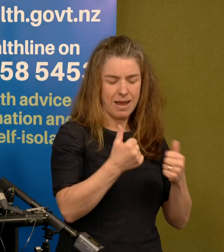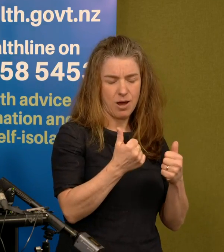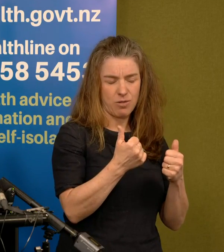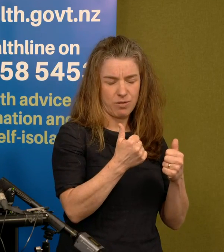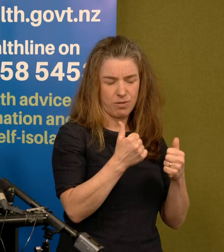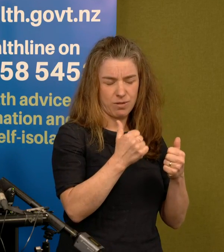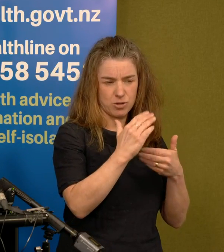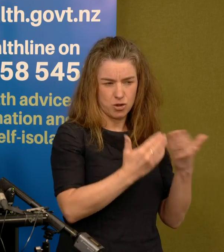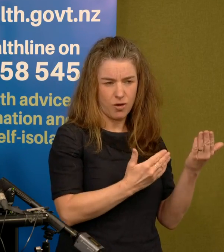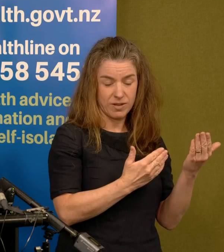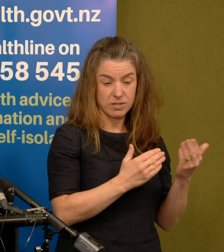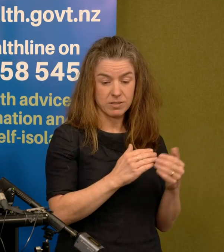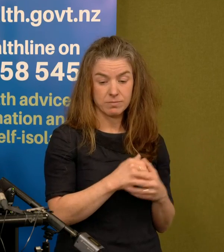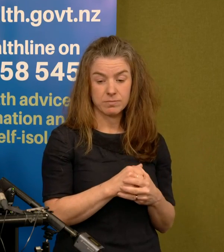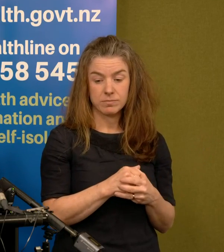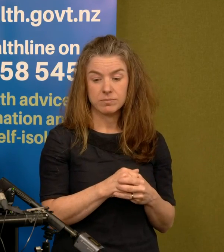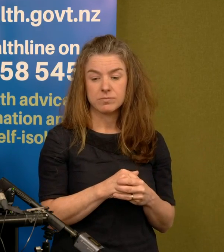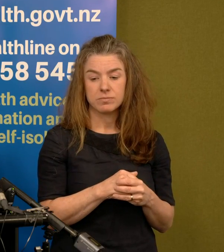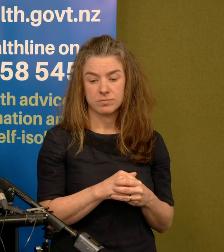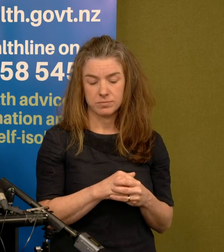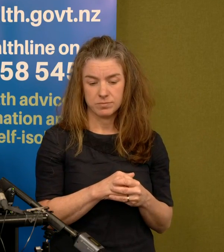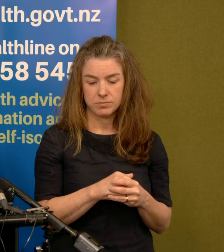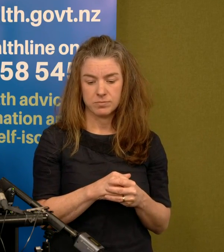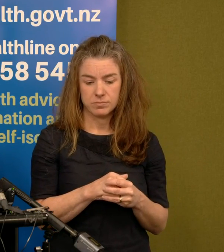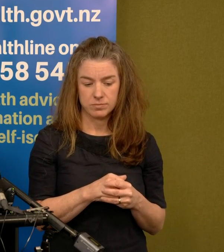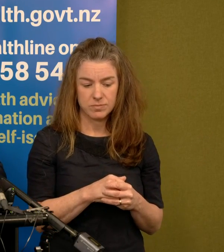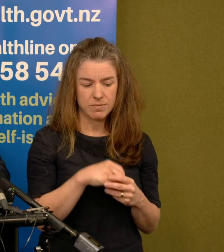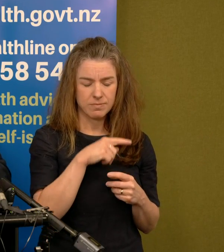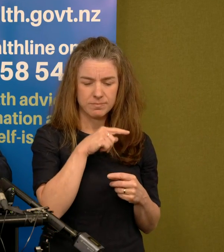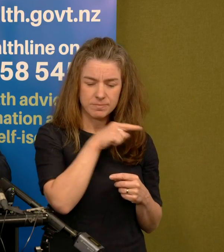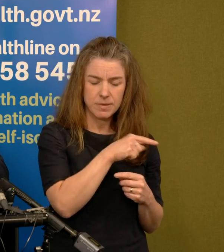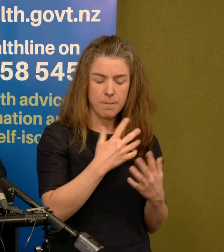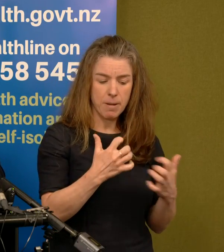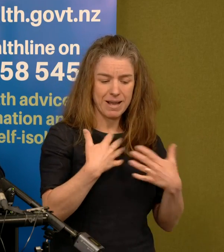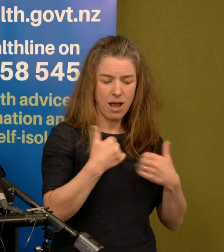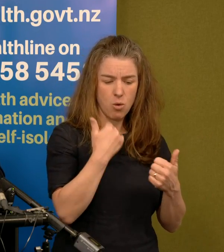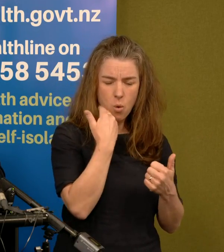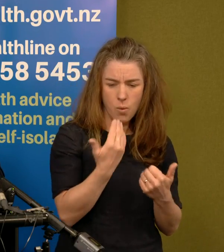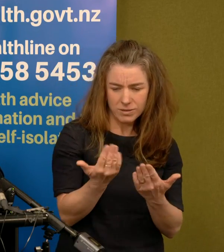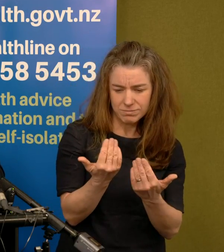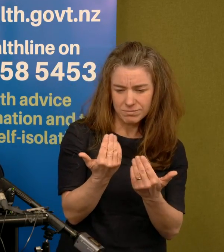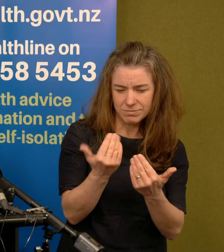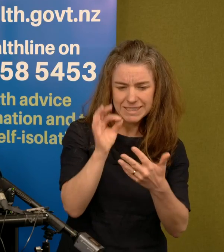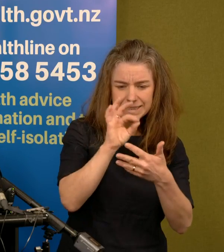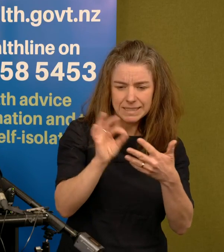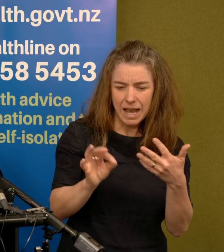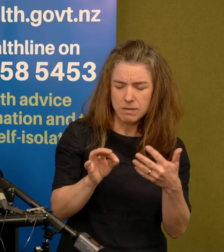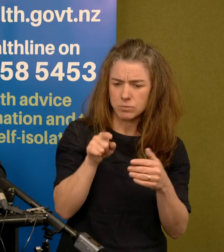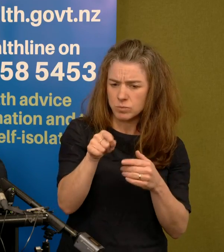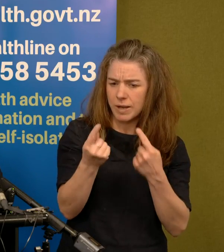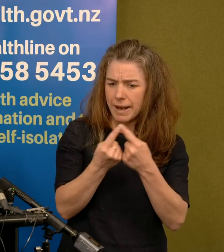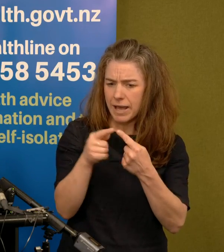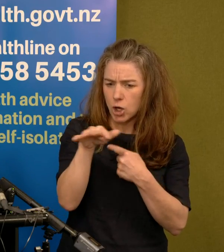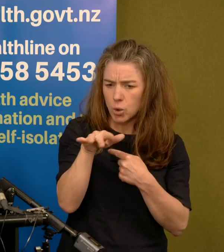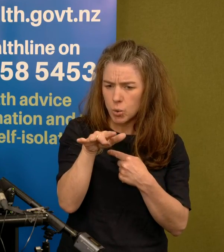that first phone call to the case, they have a very detailed form to find out about any possible family or other close